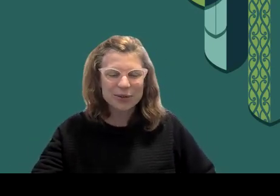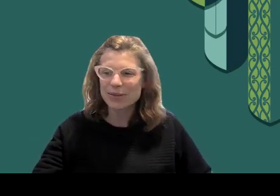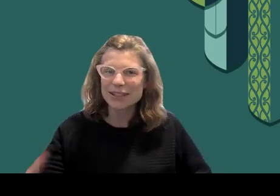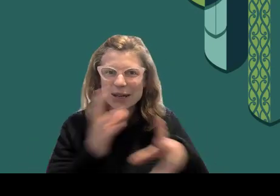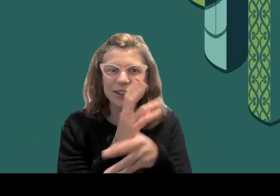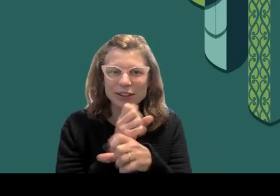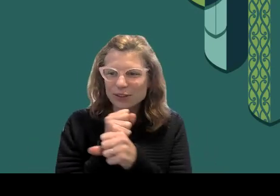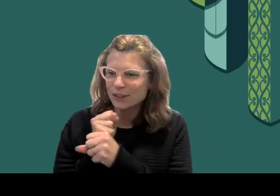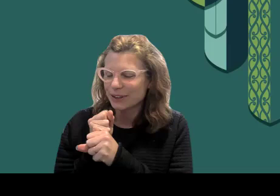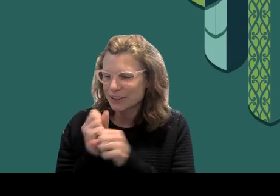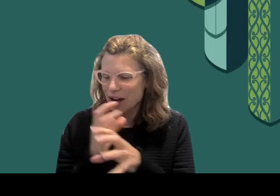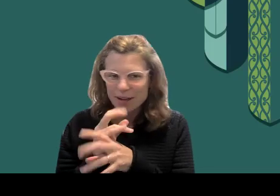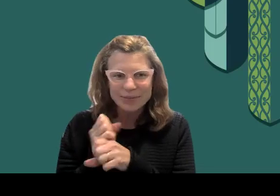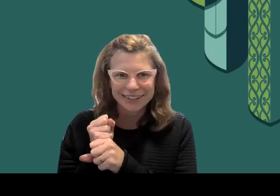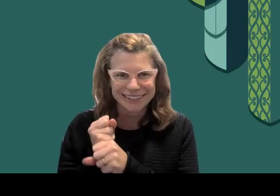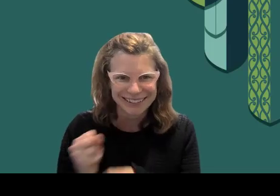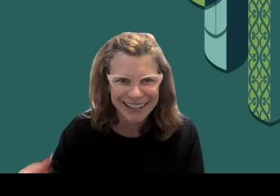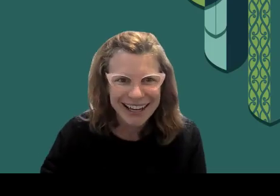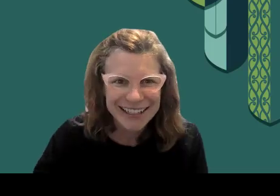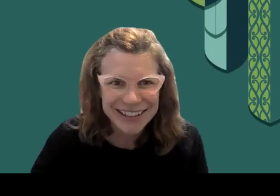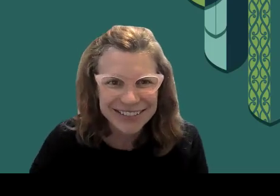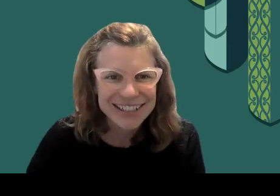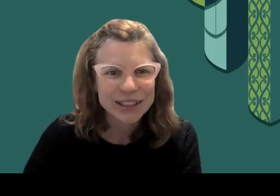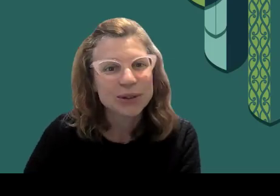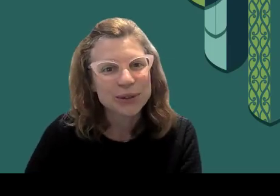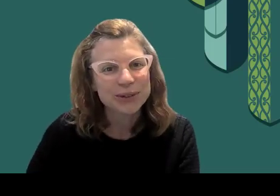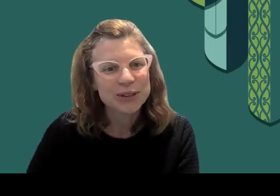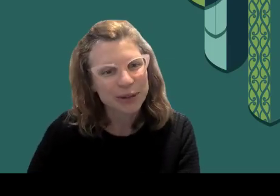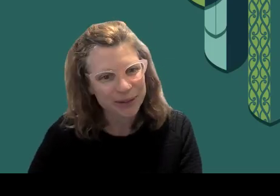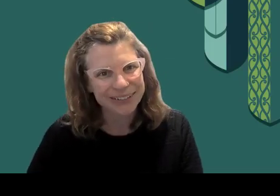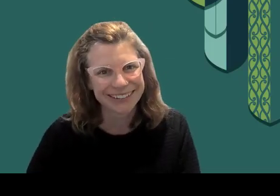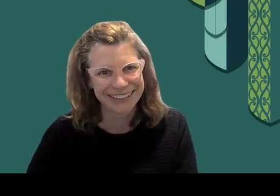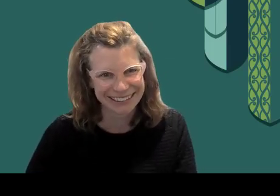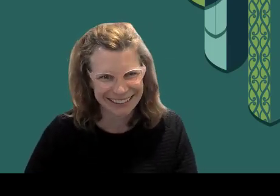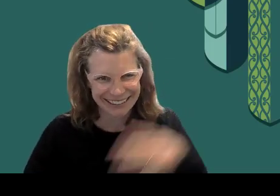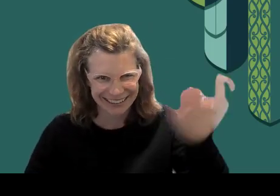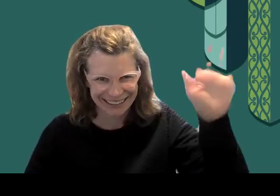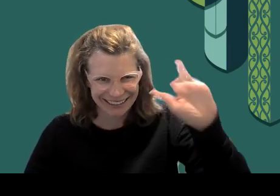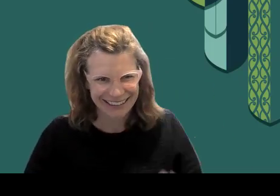All right, we'll wrap this up. Thank you for your time. And I will see you tomorrow.